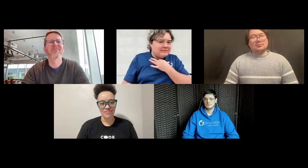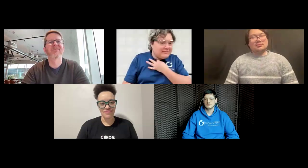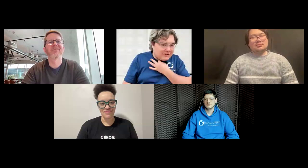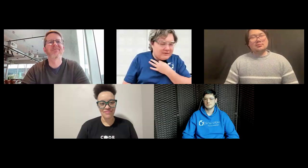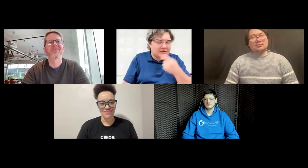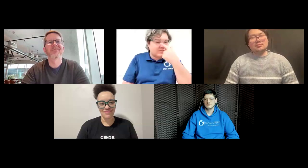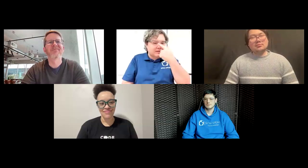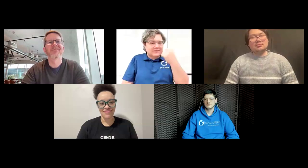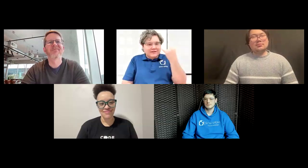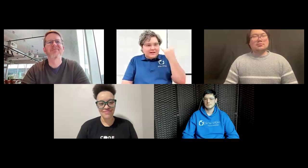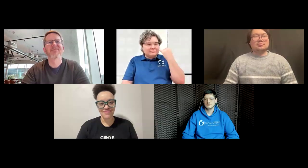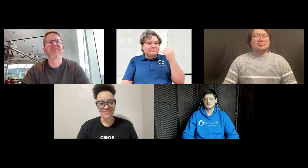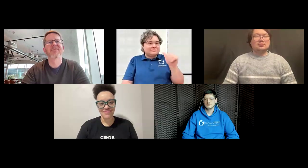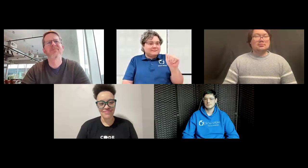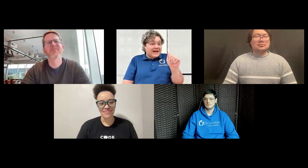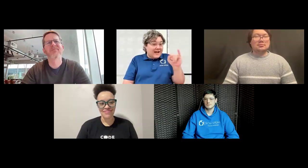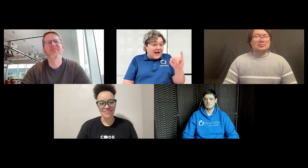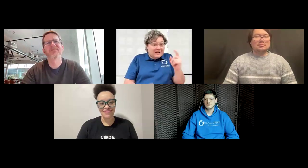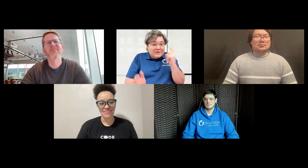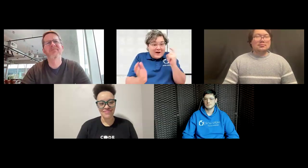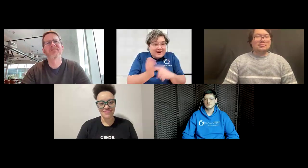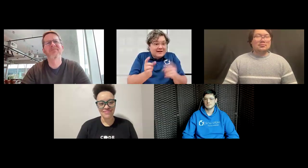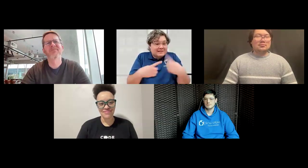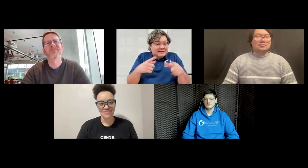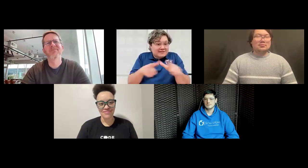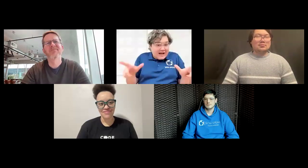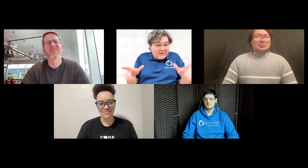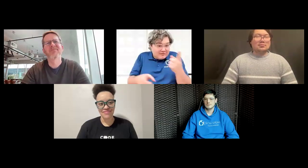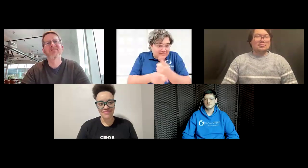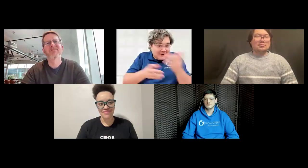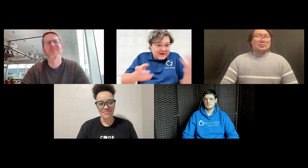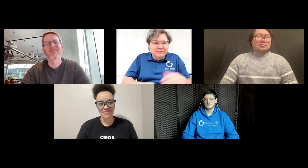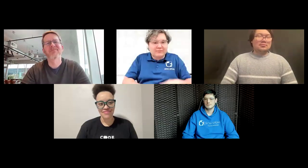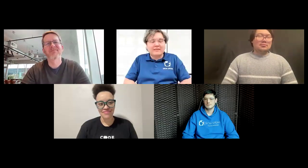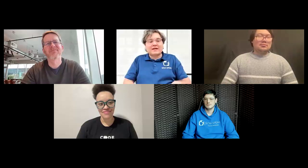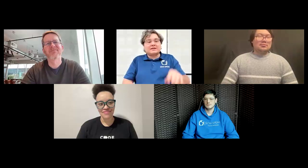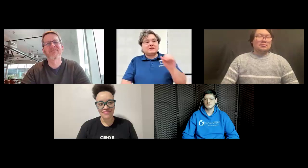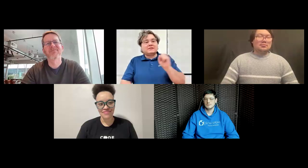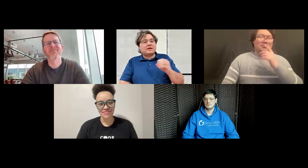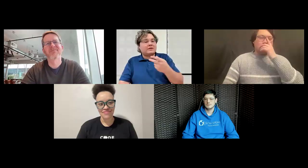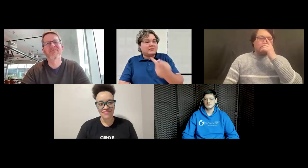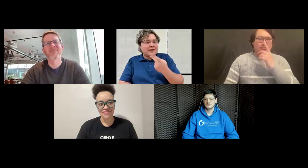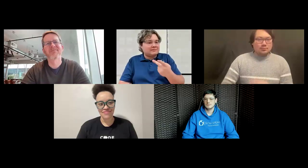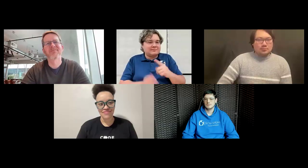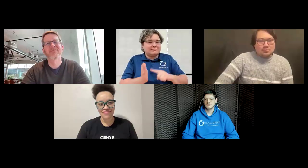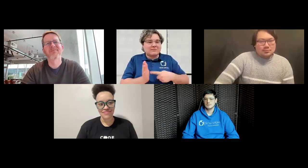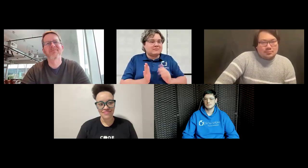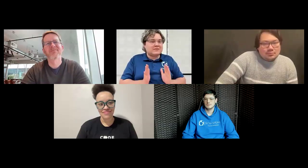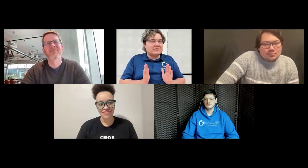And so it really started the ball of being curious about AI recognizing language, right? So the two